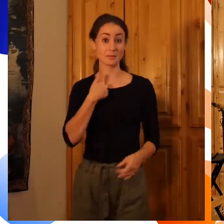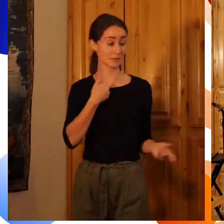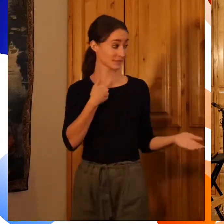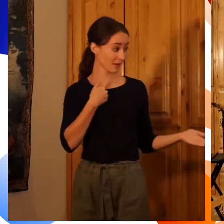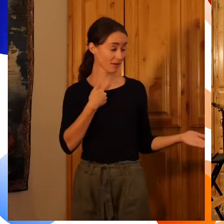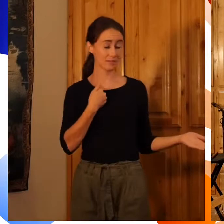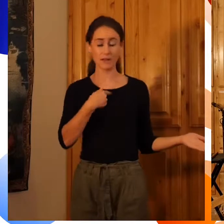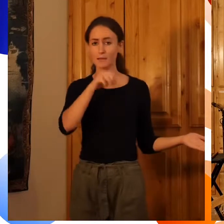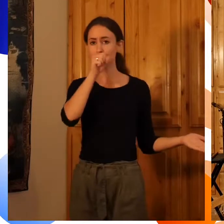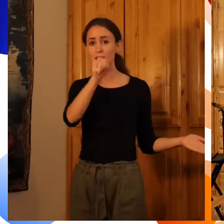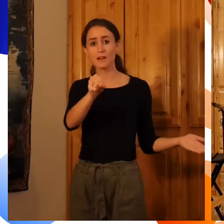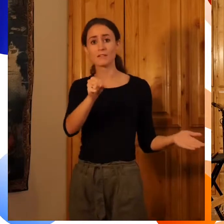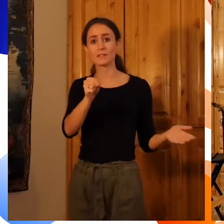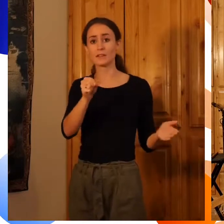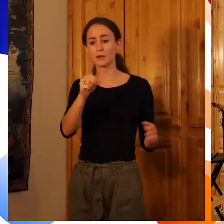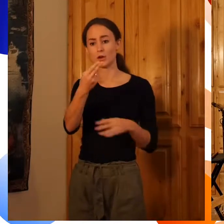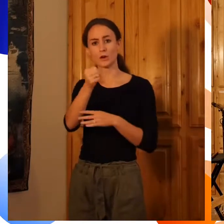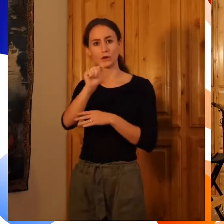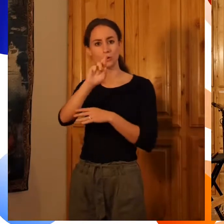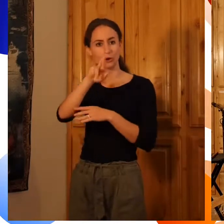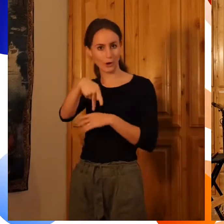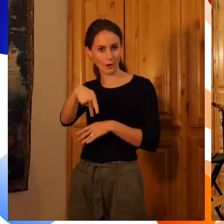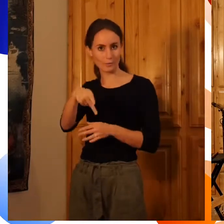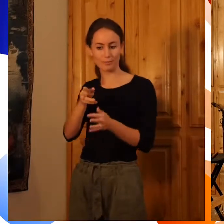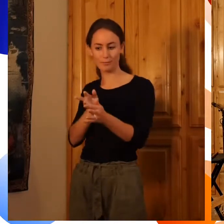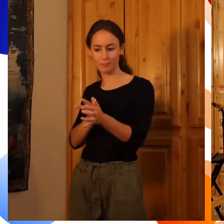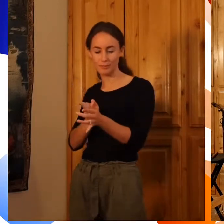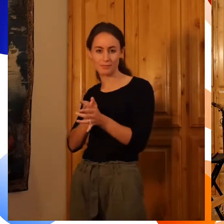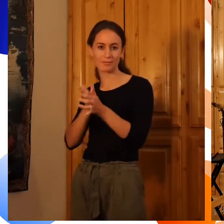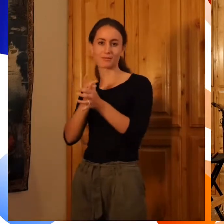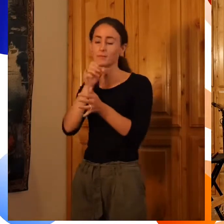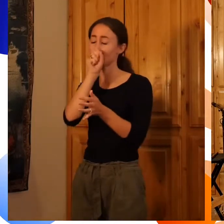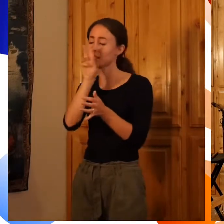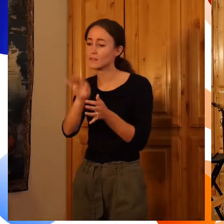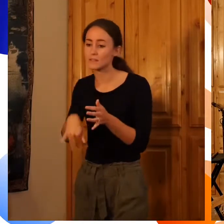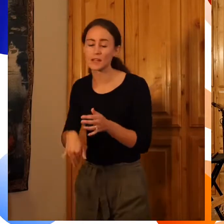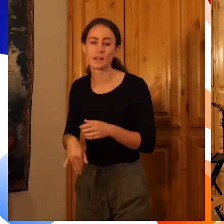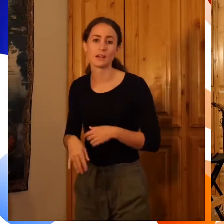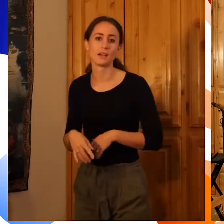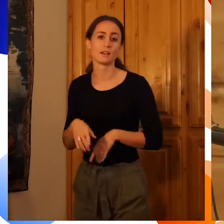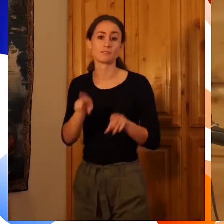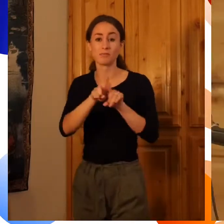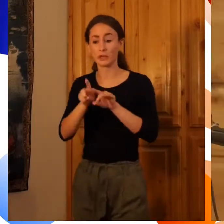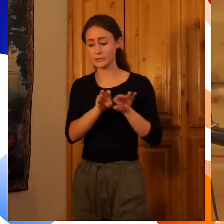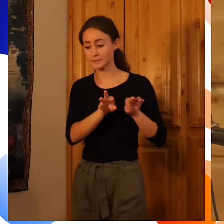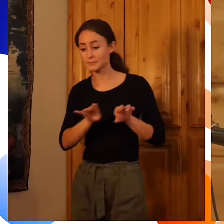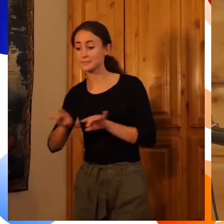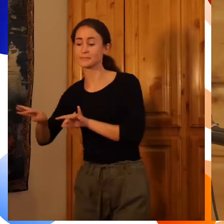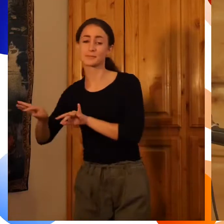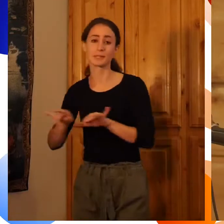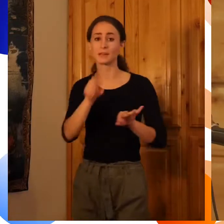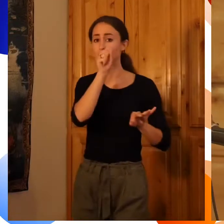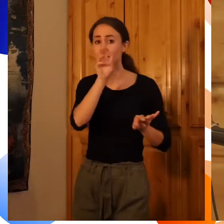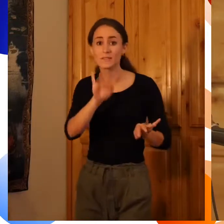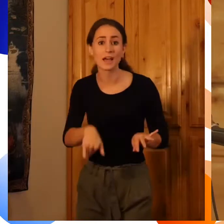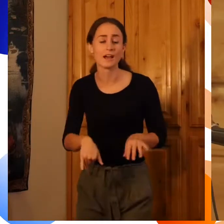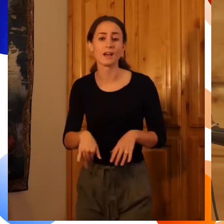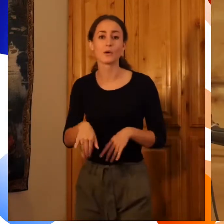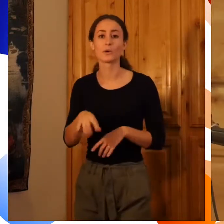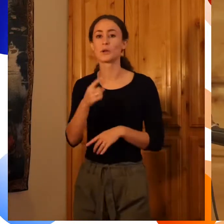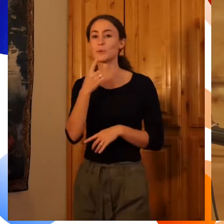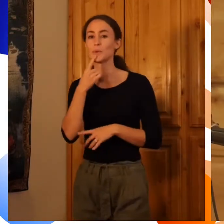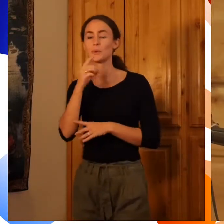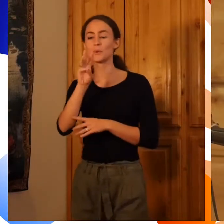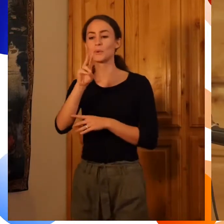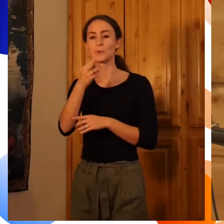me. I've played hammer dulcimer, I've played piano. I like the whistles because you can carry them around. But Dave gave me that harp, and he